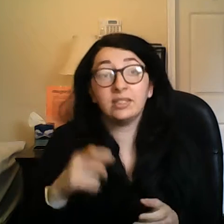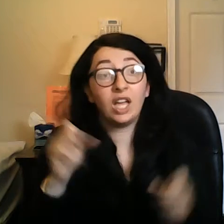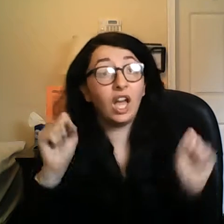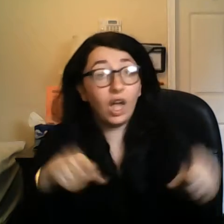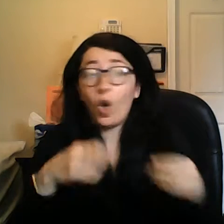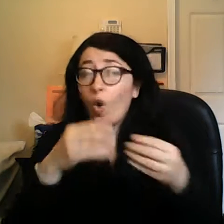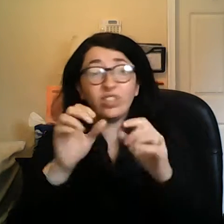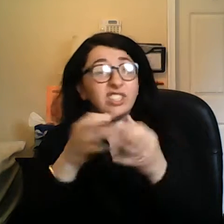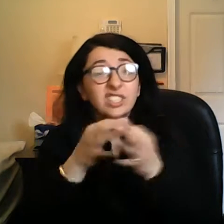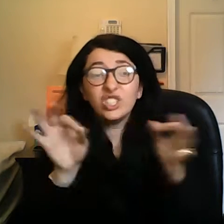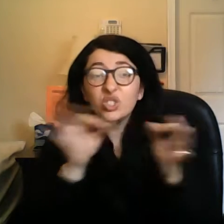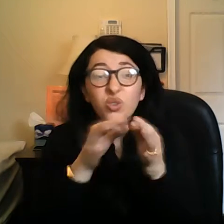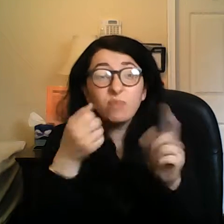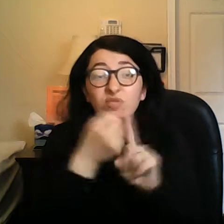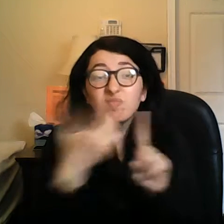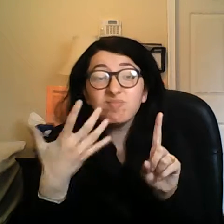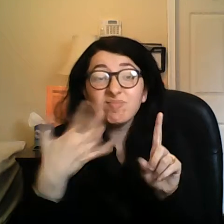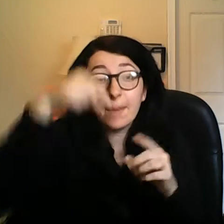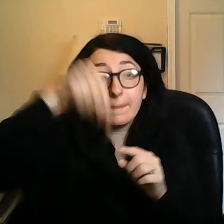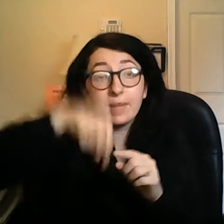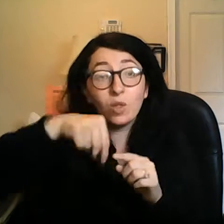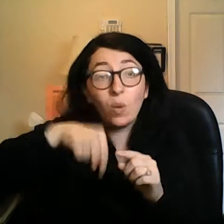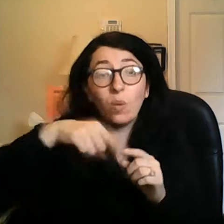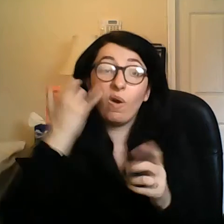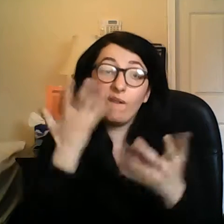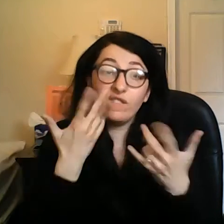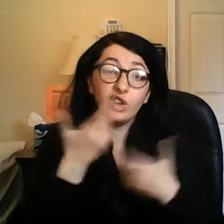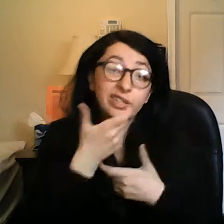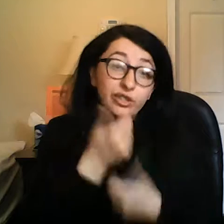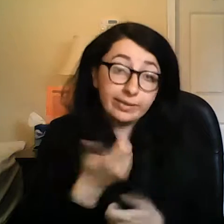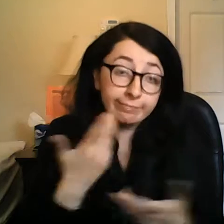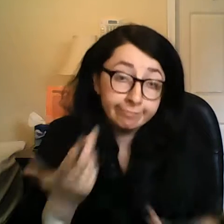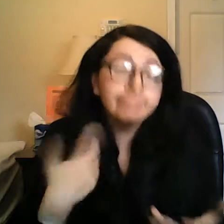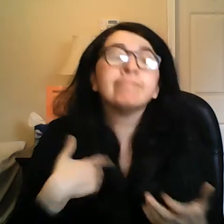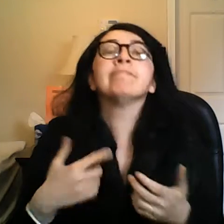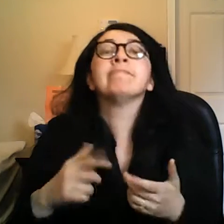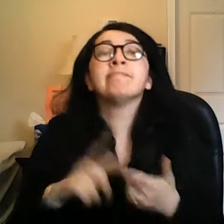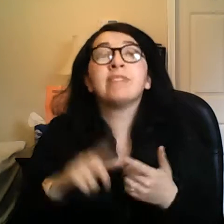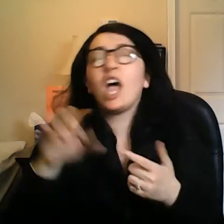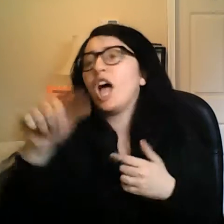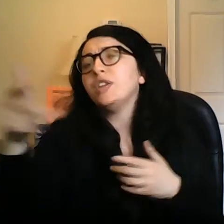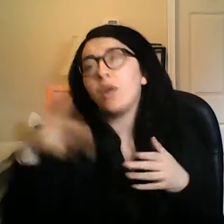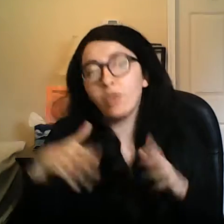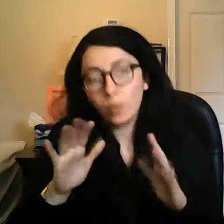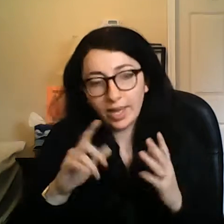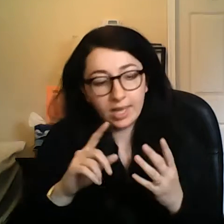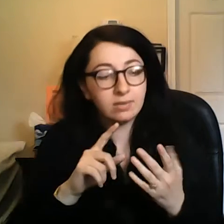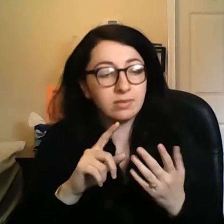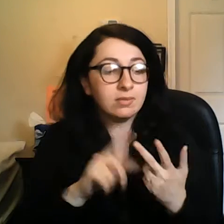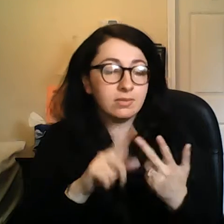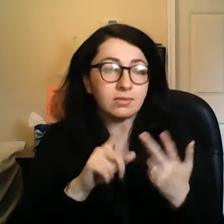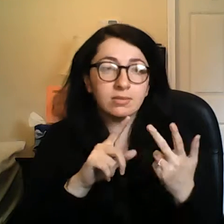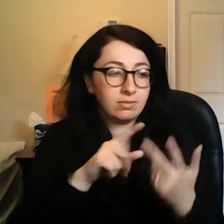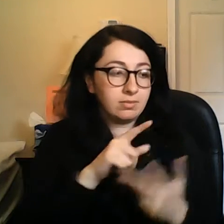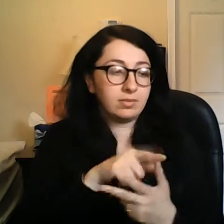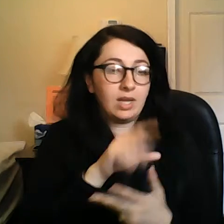out. And another great way to teach yourself, and this is something that I used a lot in my childhood when I was